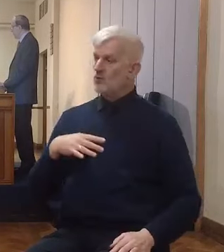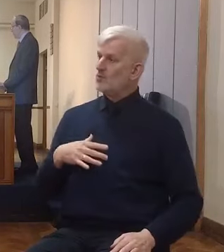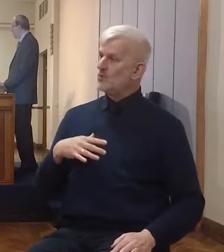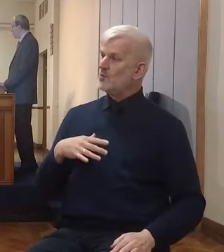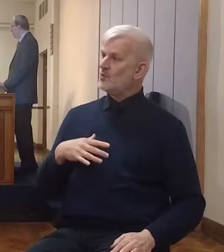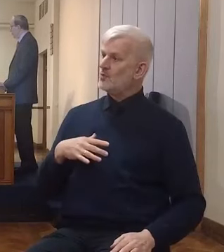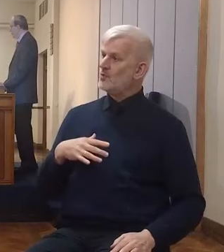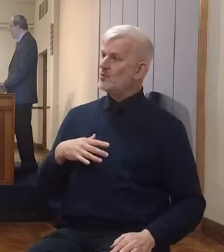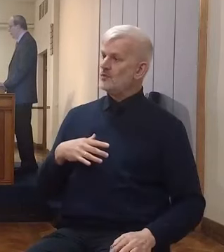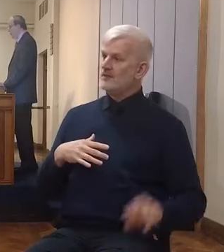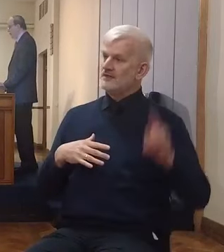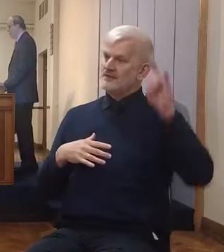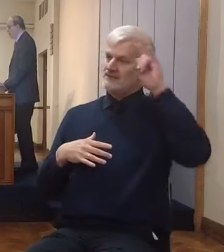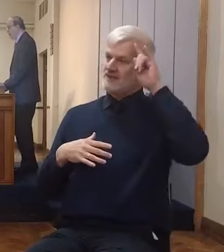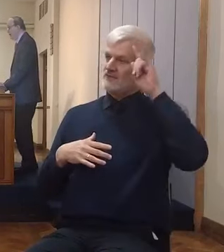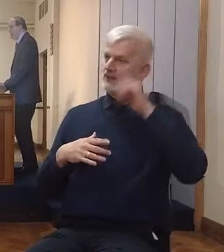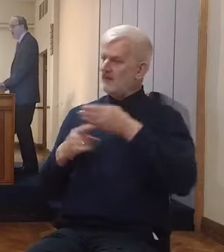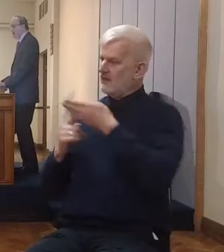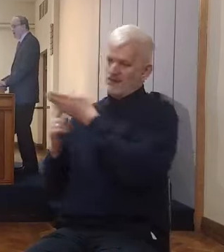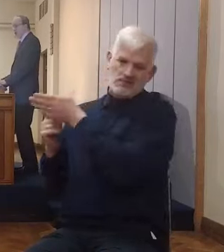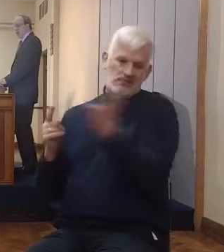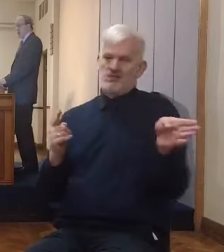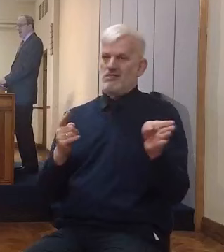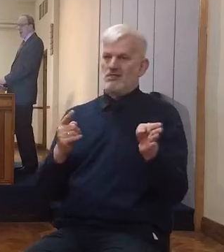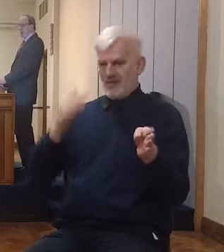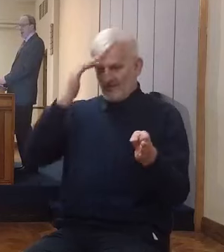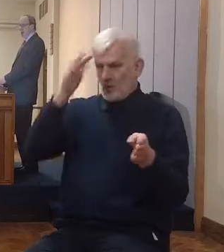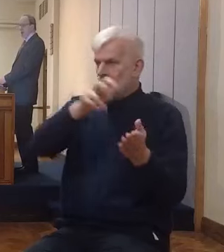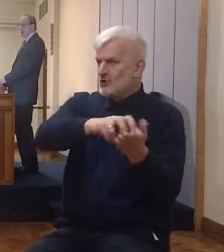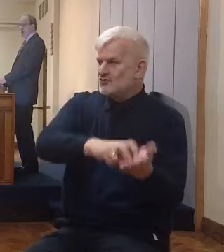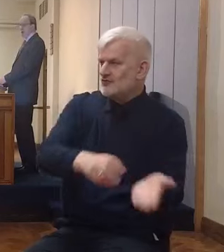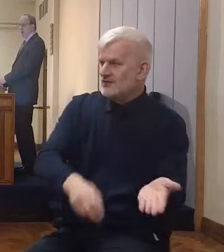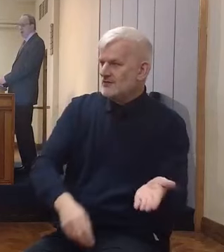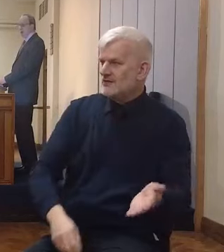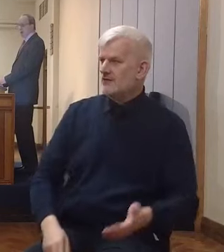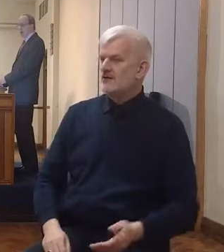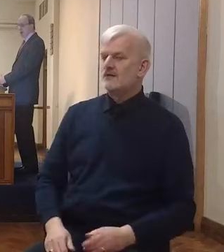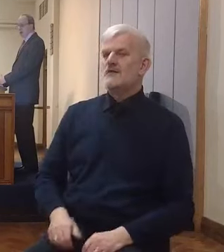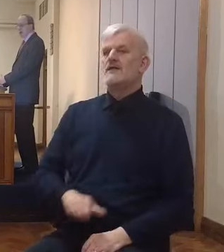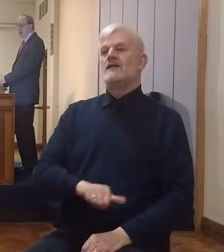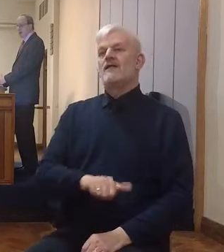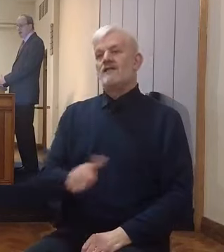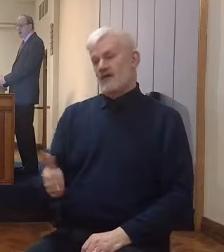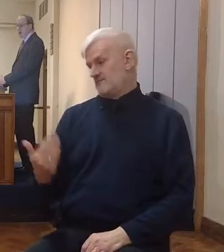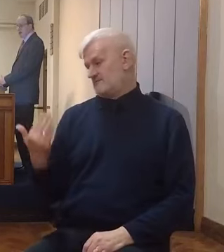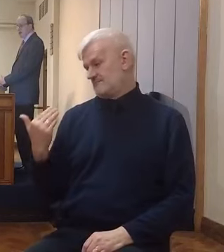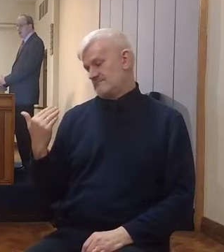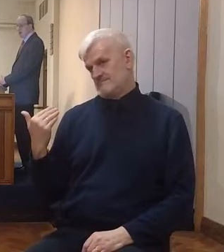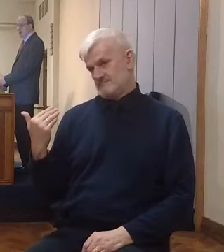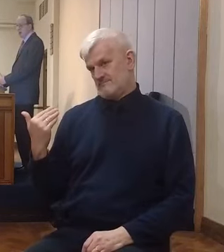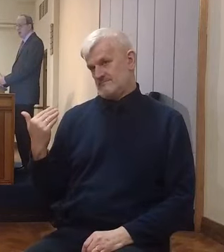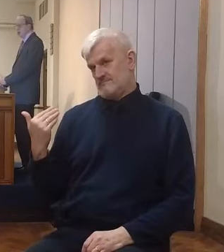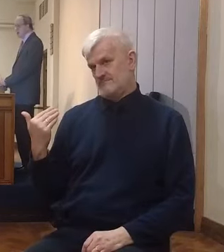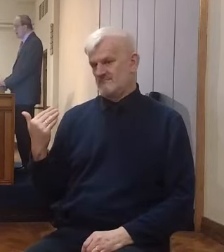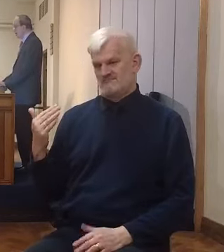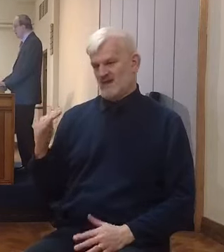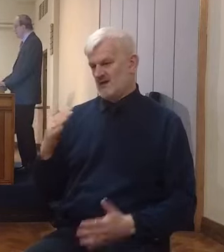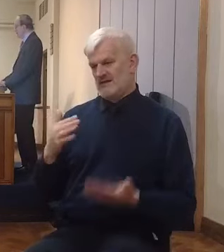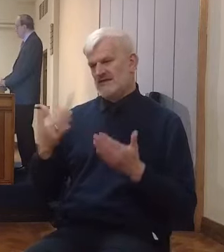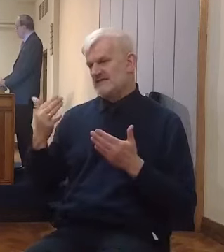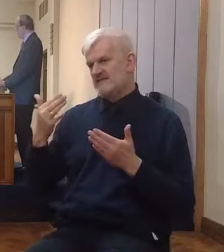Satan's attacks were mainly within. And then suddenly you come to relatively modern times. You come to